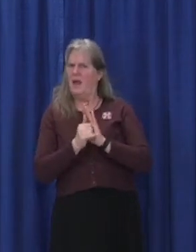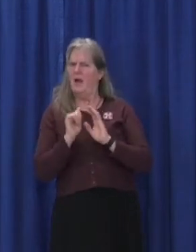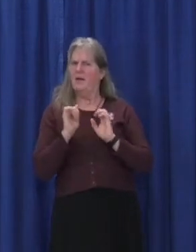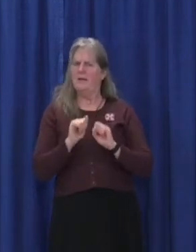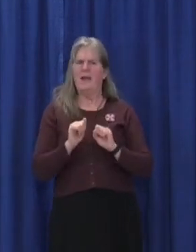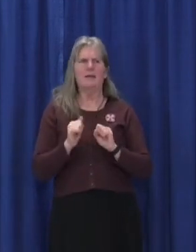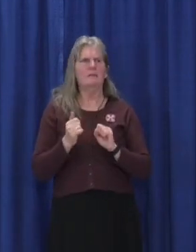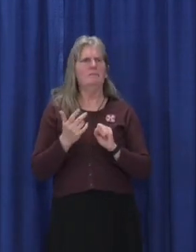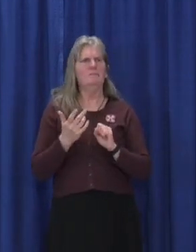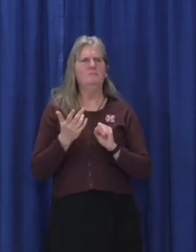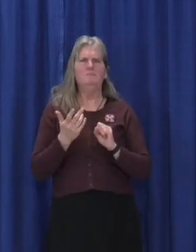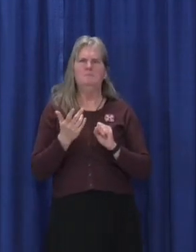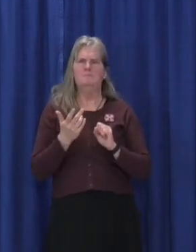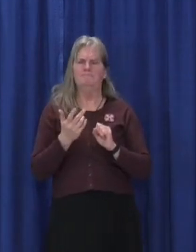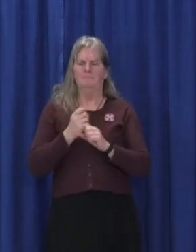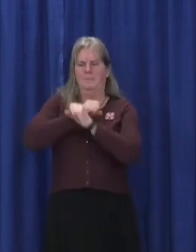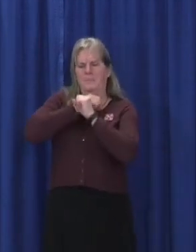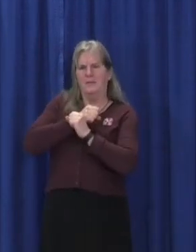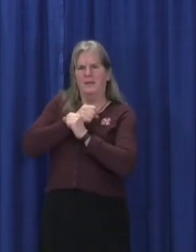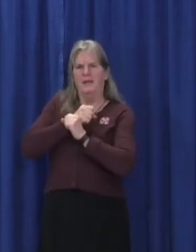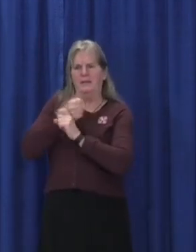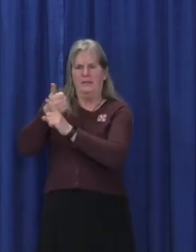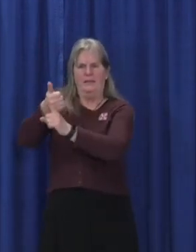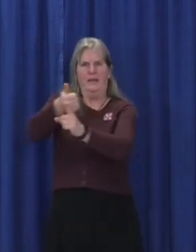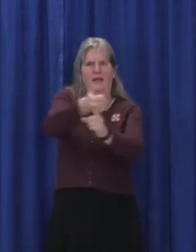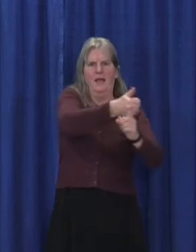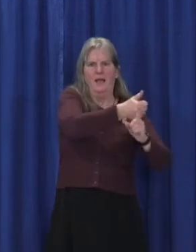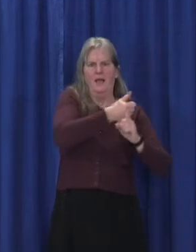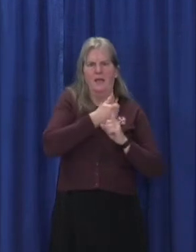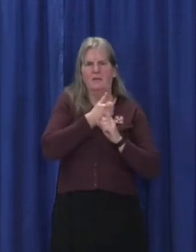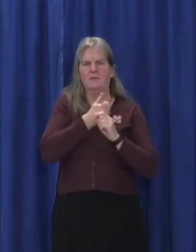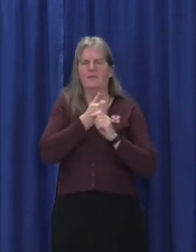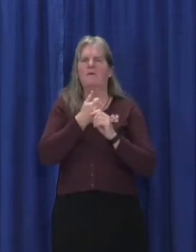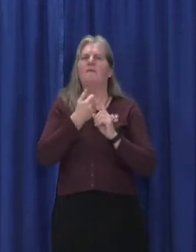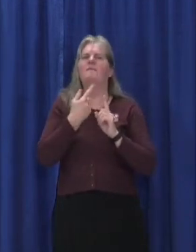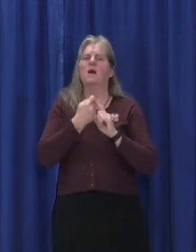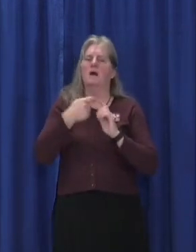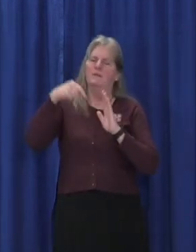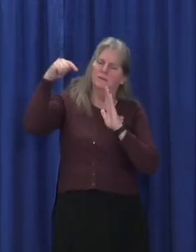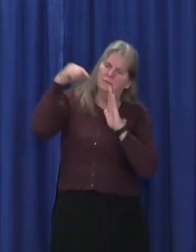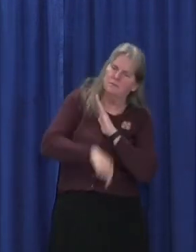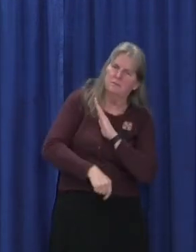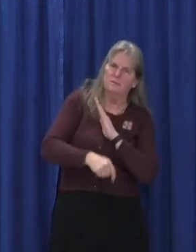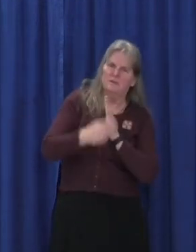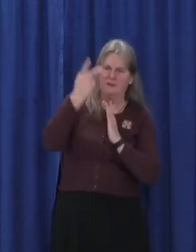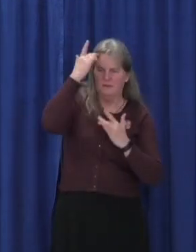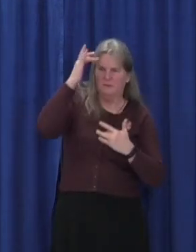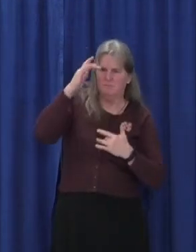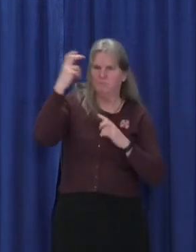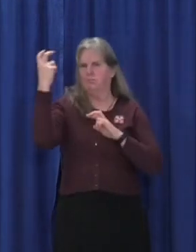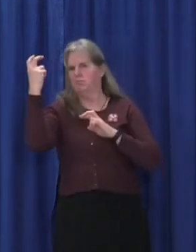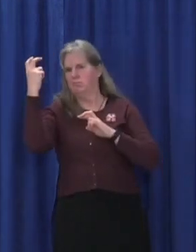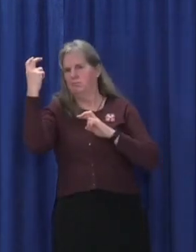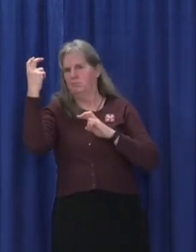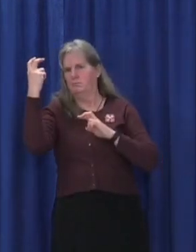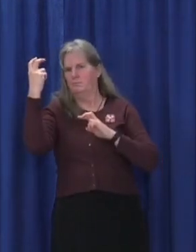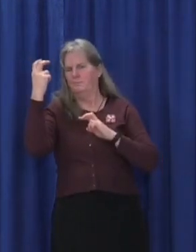abate or protect ourselves against any severe disease that Omicron could cause.